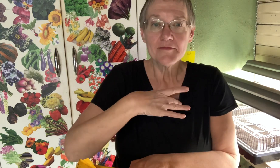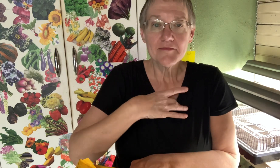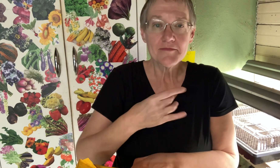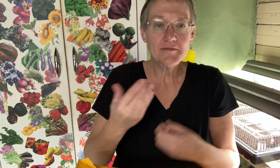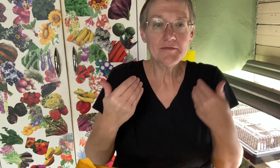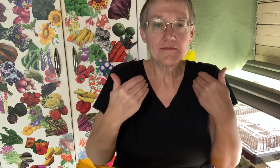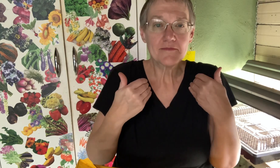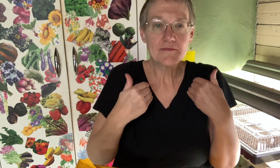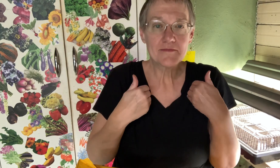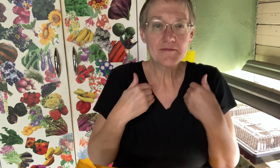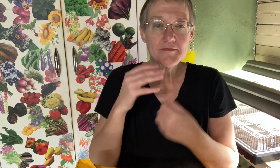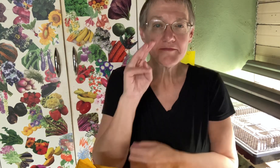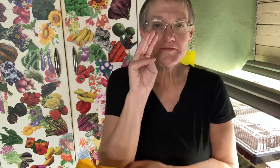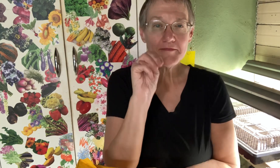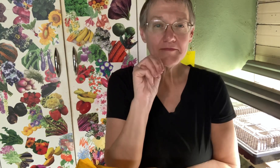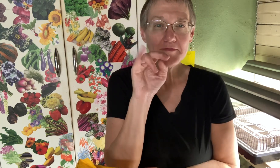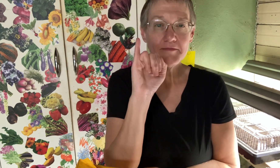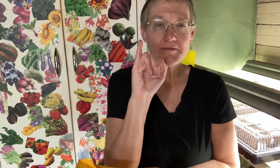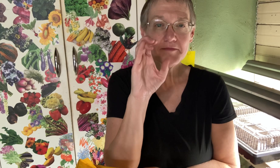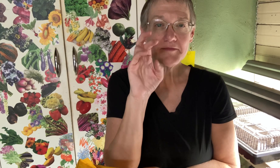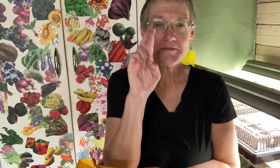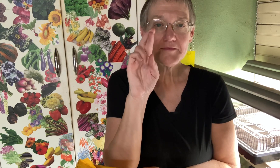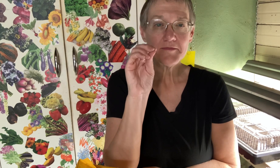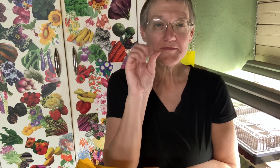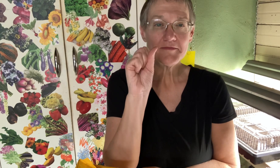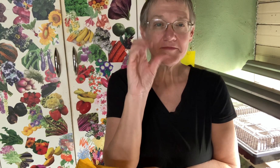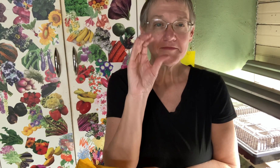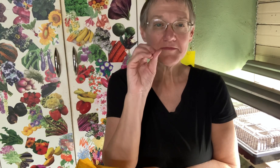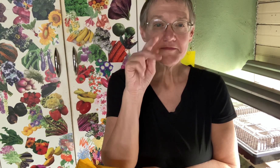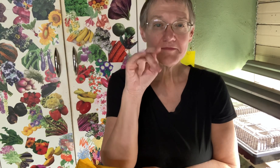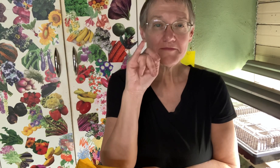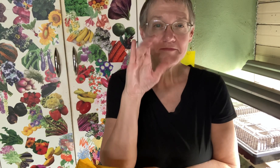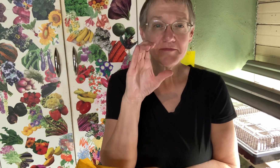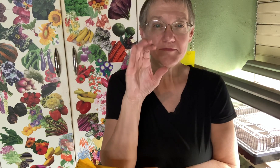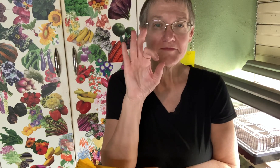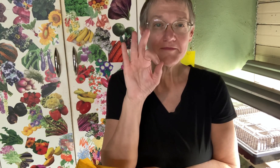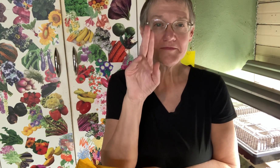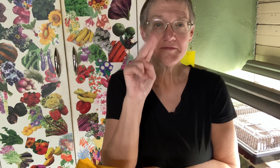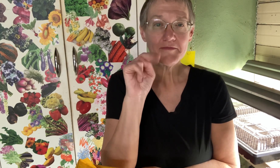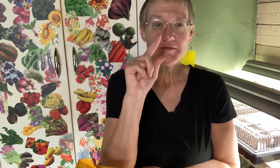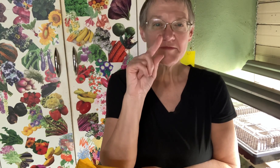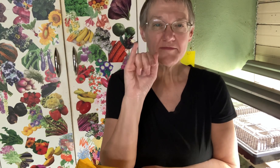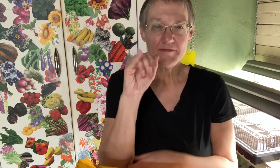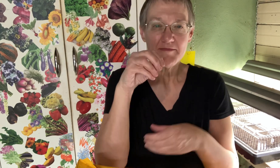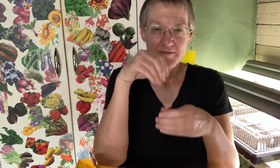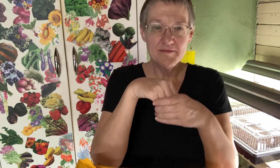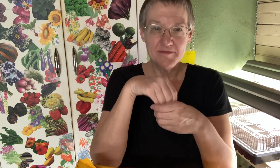I really like that it's been inoculated with microscopic fungus.